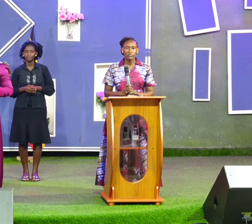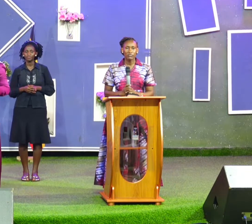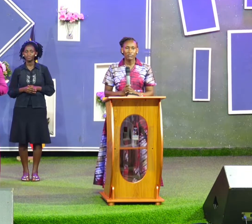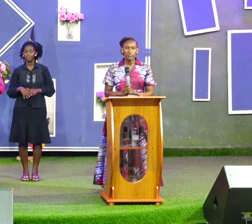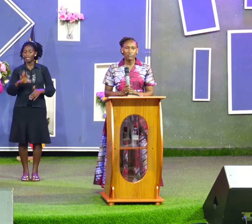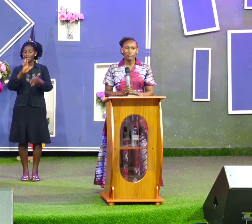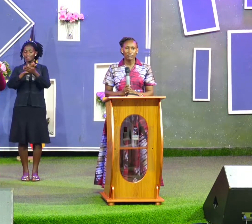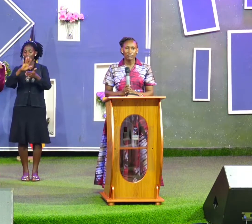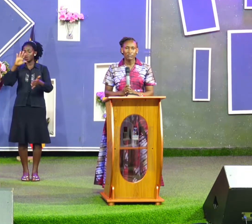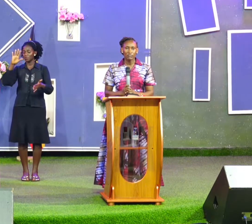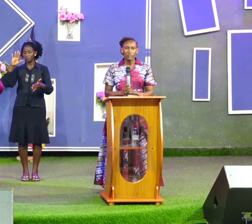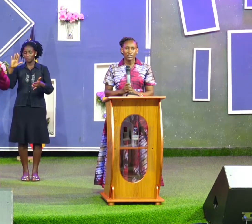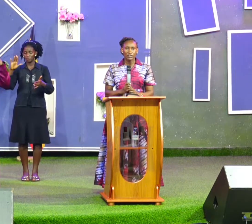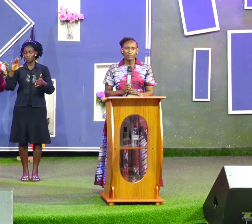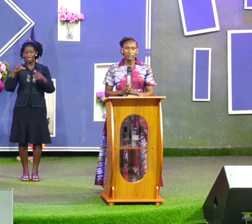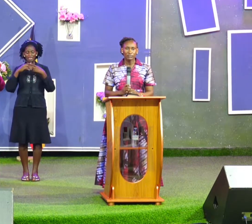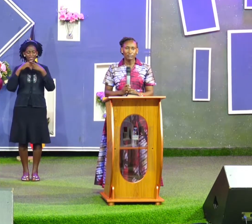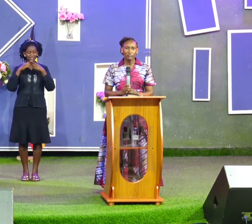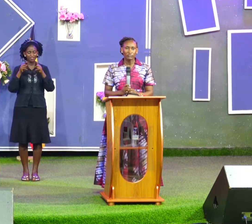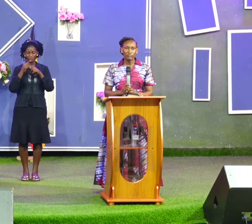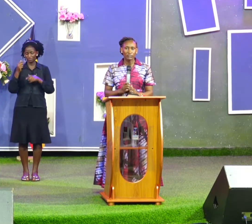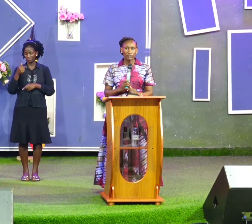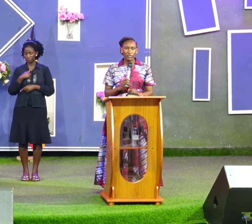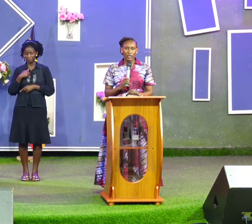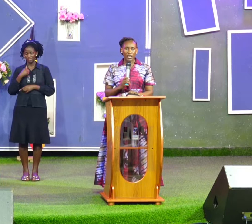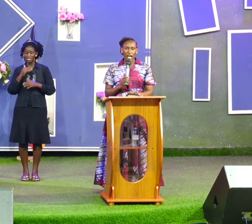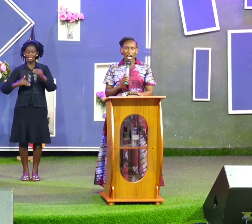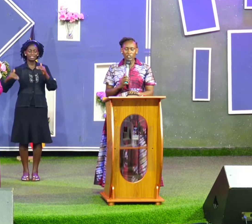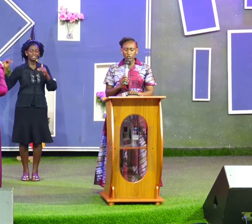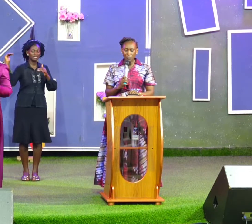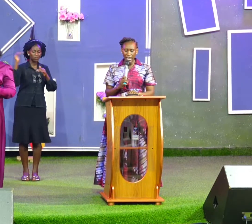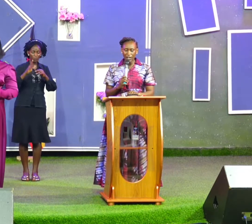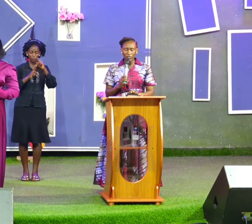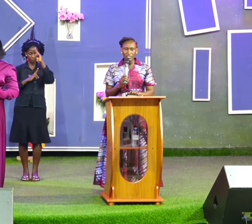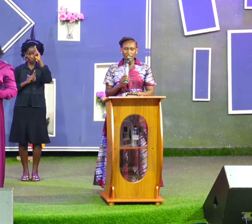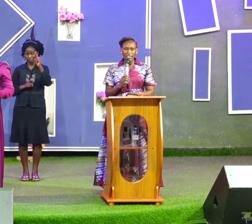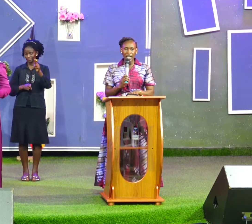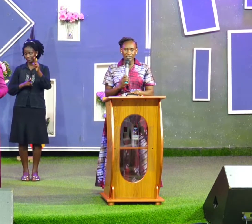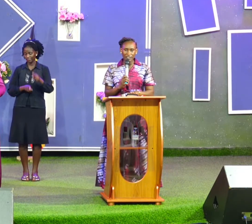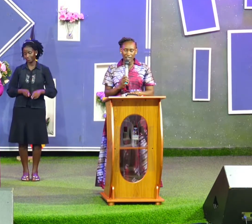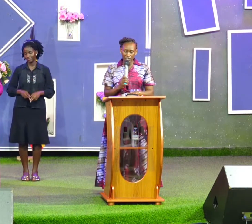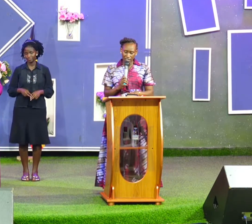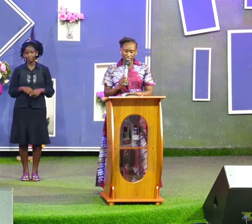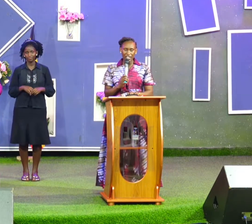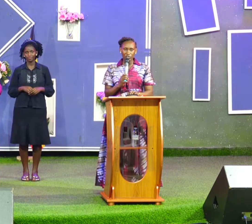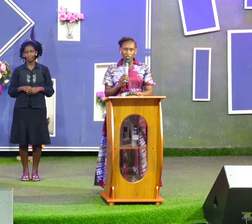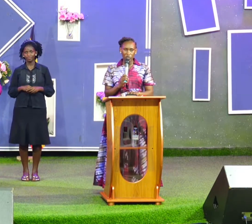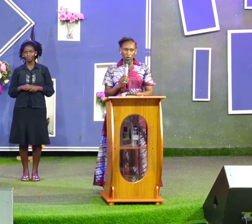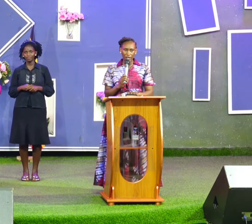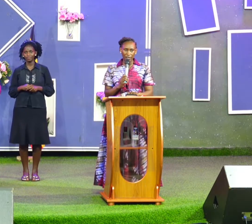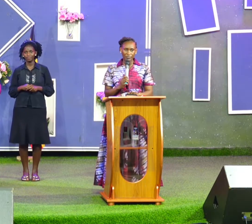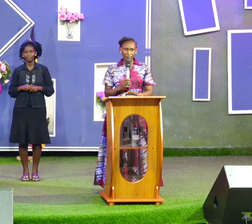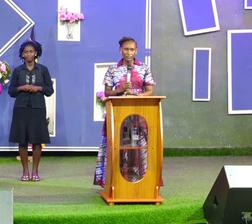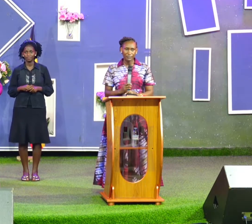Ekyo ekitiibwa kinene, egyendi nze ndaba kitiibwa kinene. And to me, I consider it as